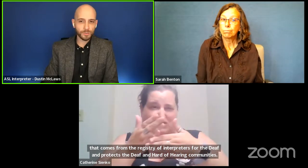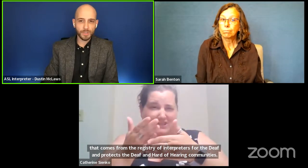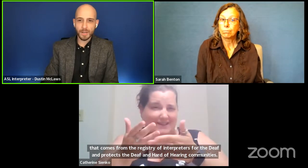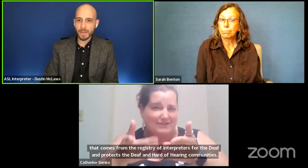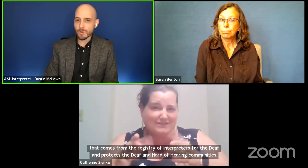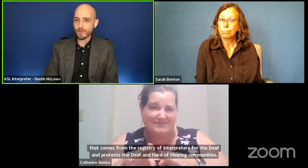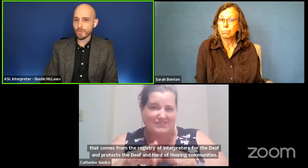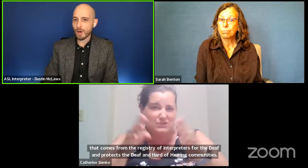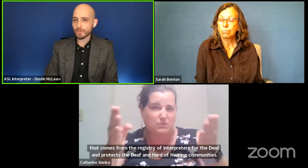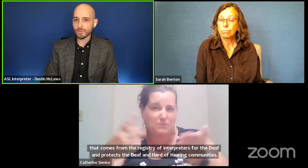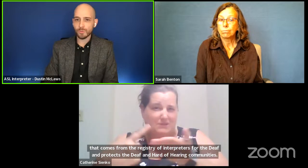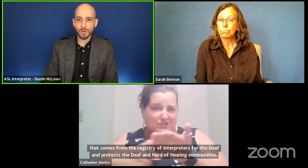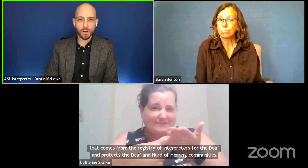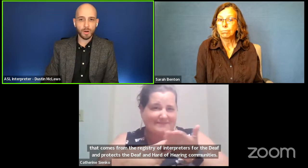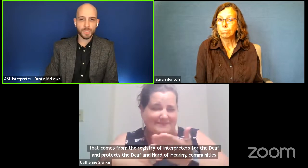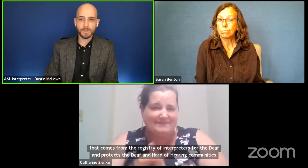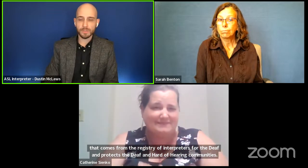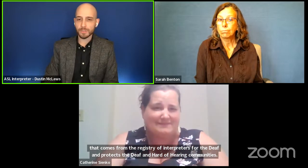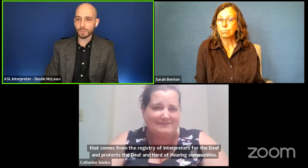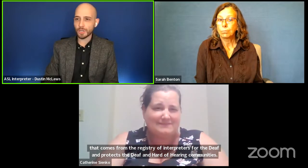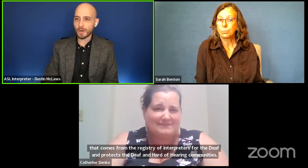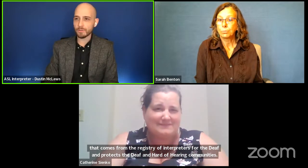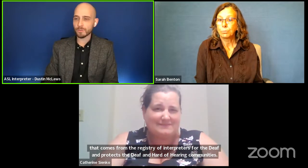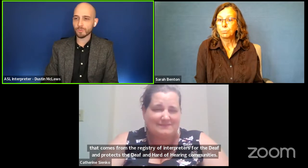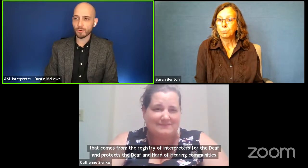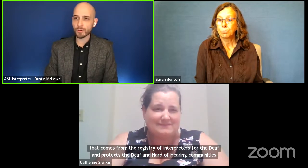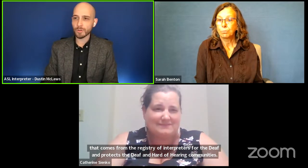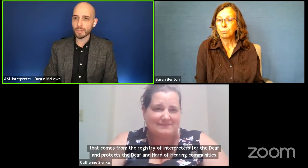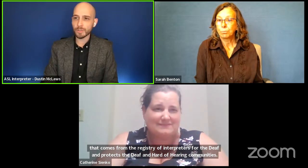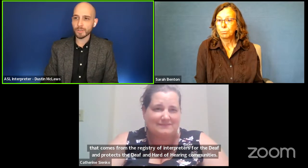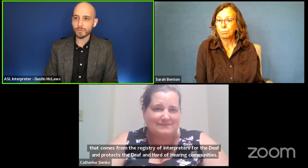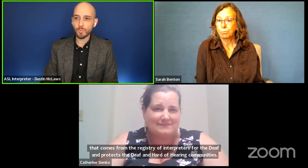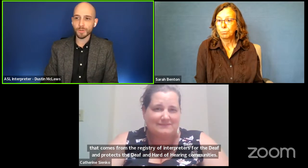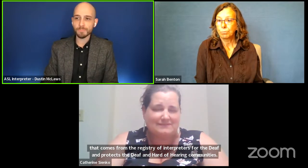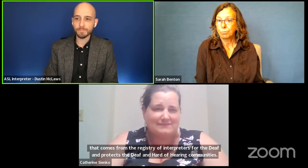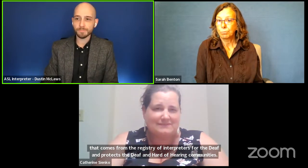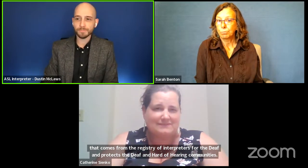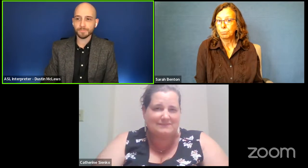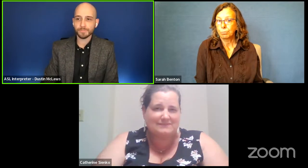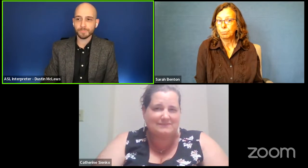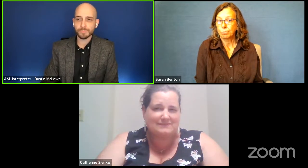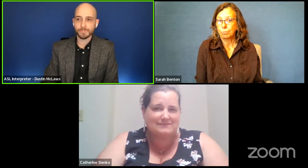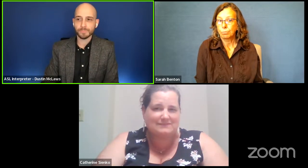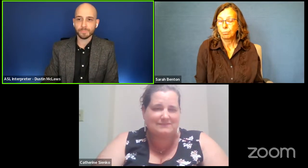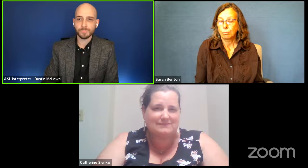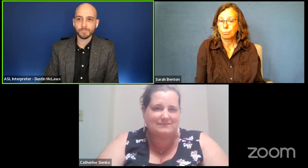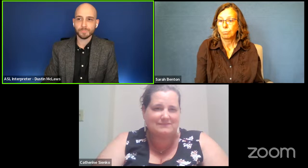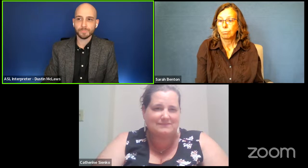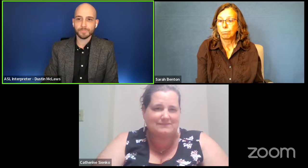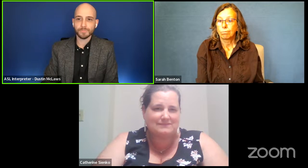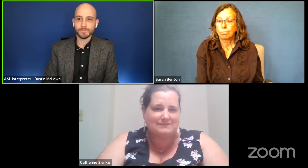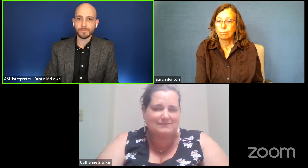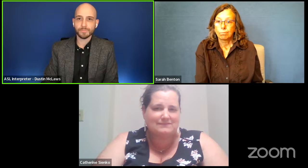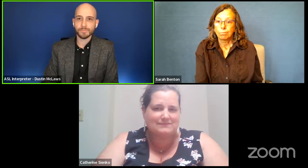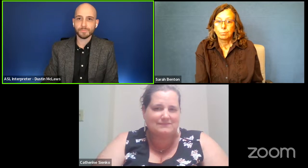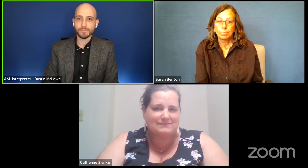Board members, any other thoughts or comments to share? The floor is open.